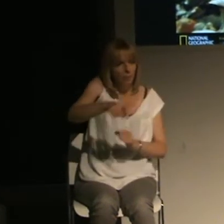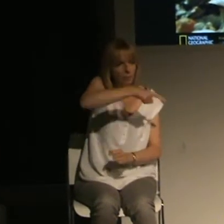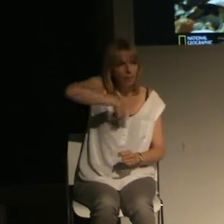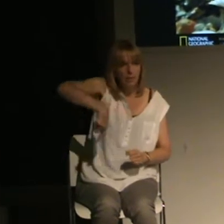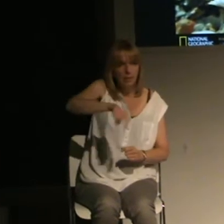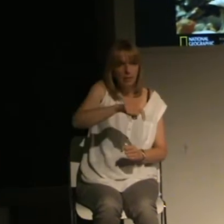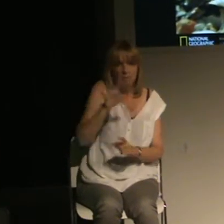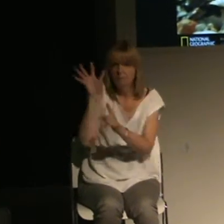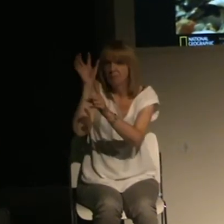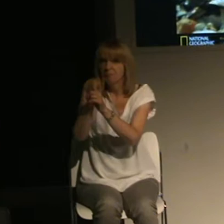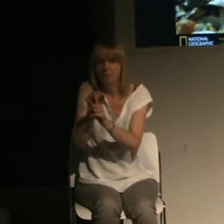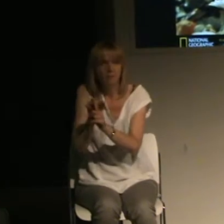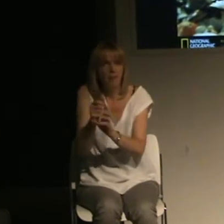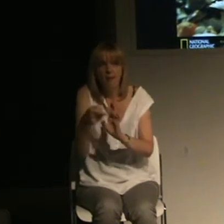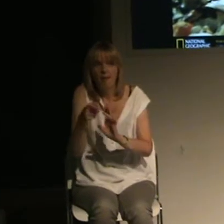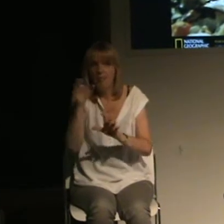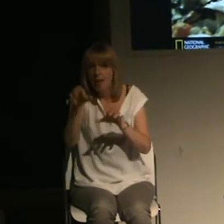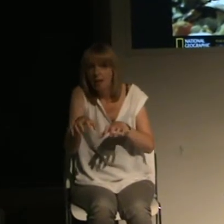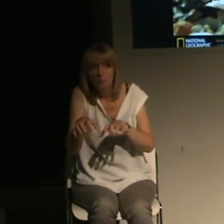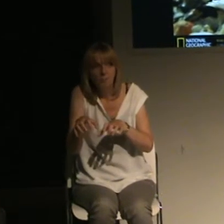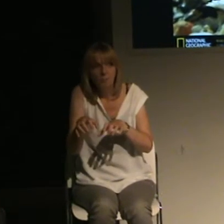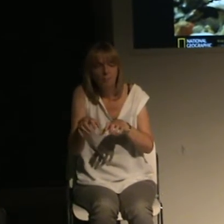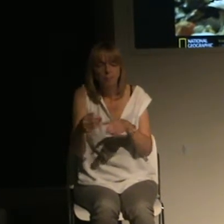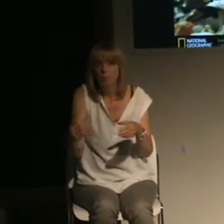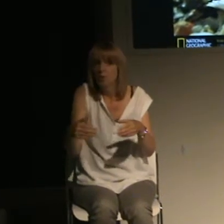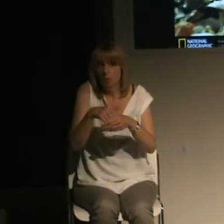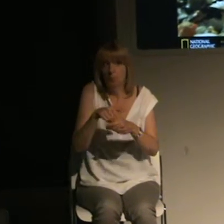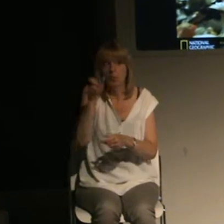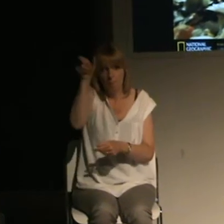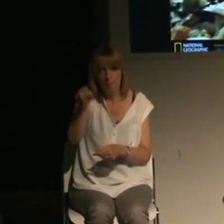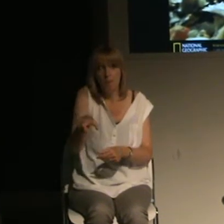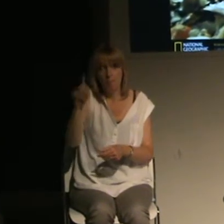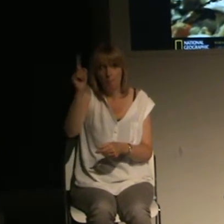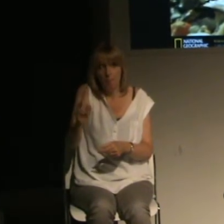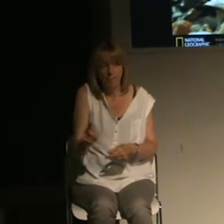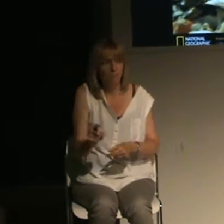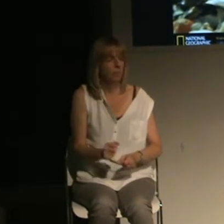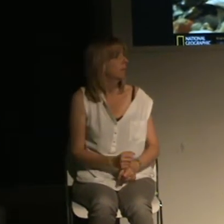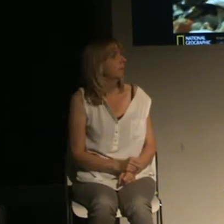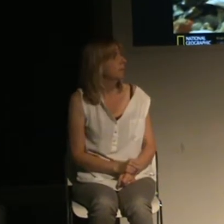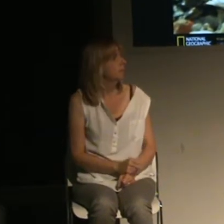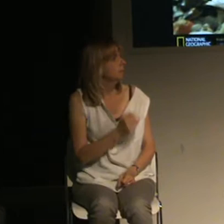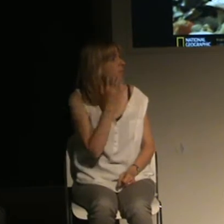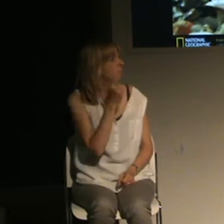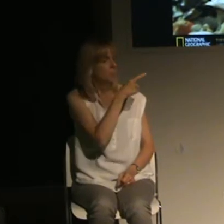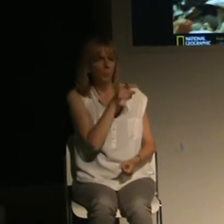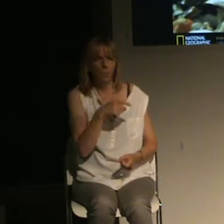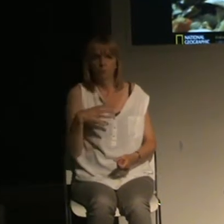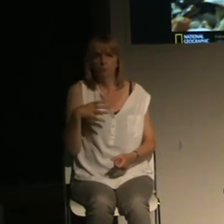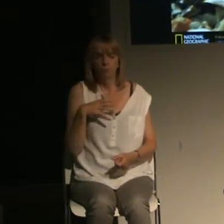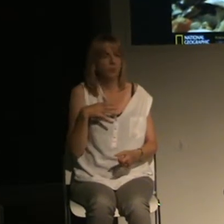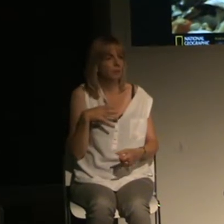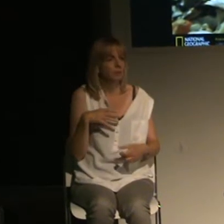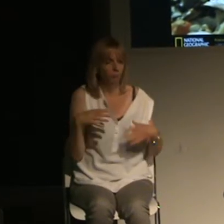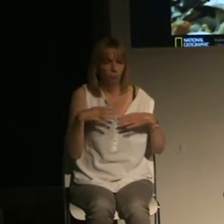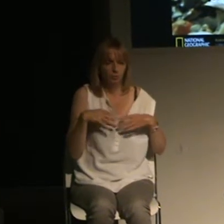near, including humans. When the babies are ready, they make a little cheeping noise to say they're ready to hatch, and